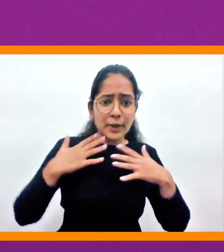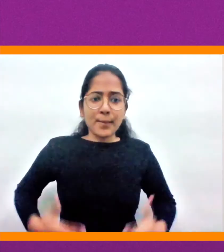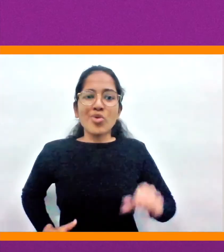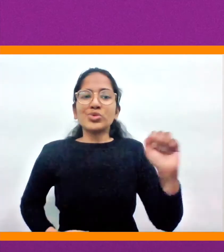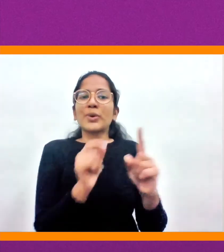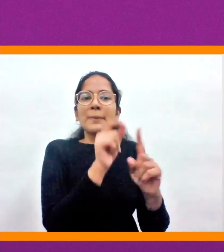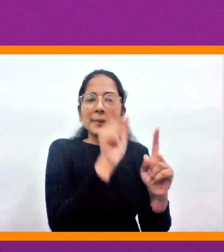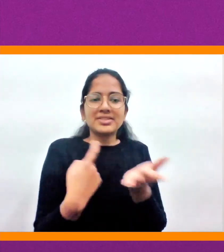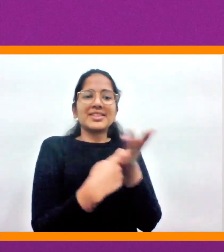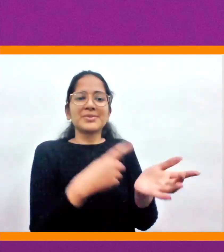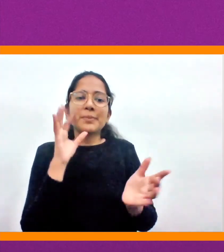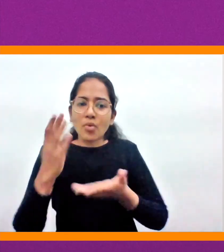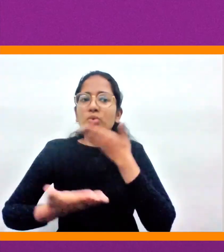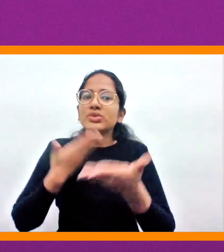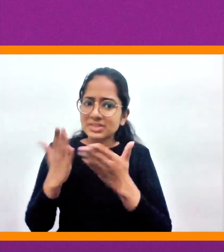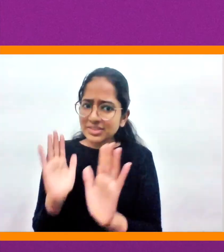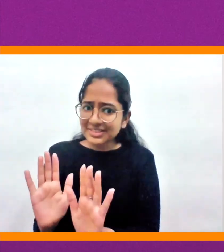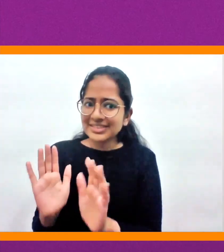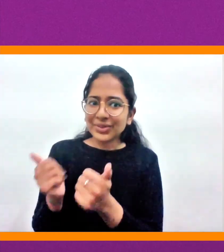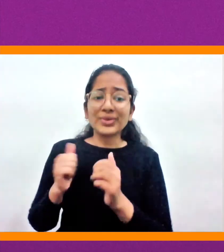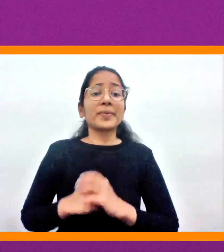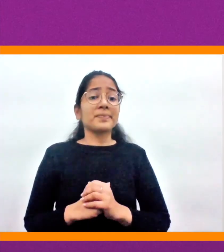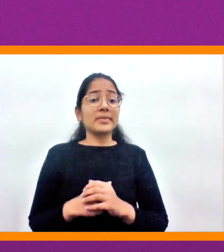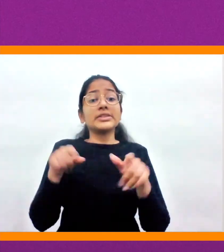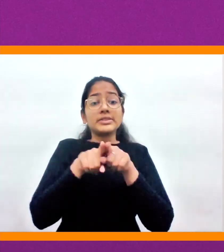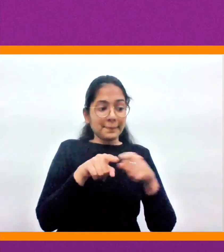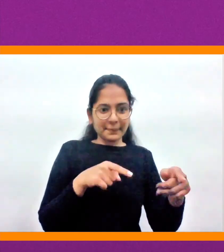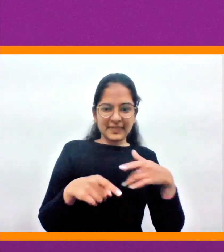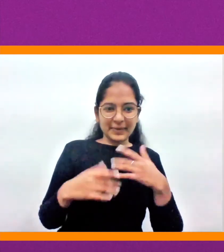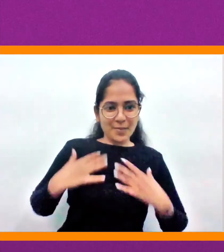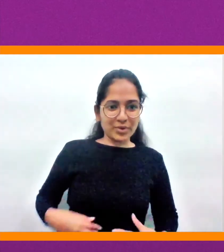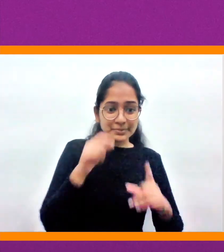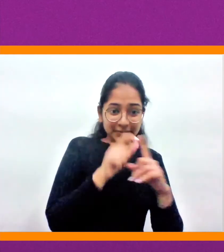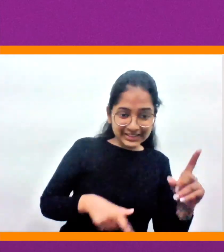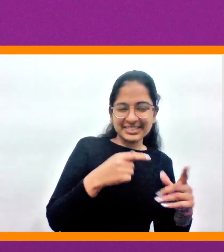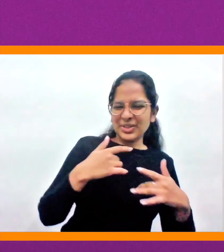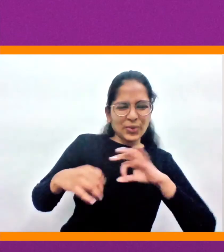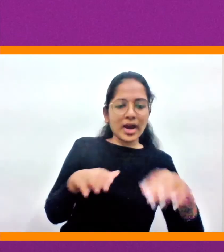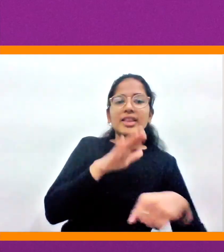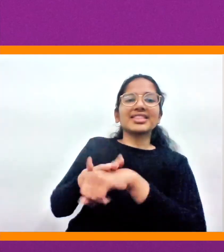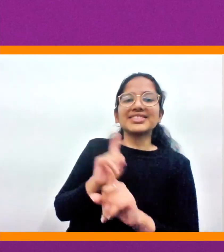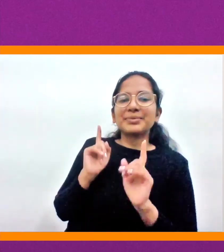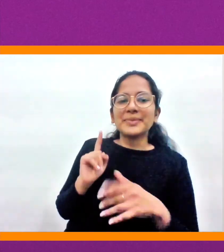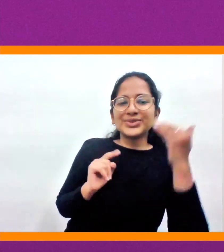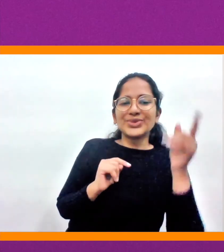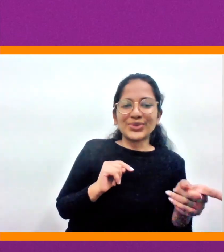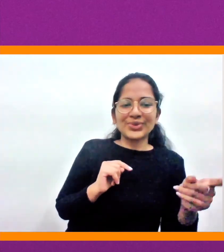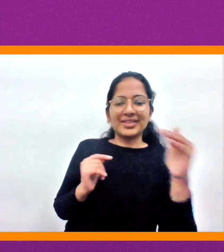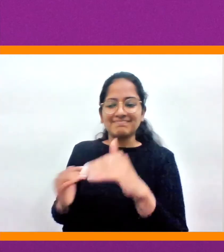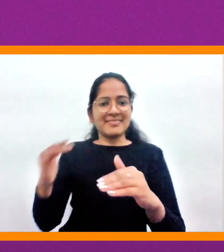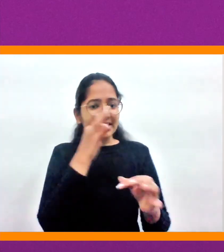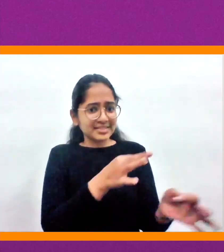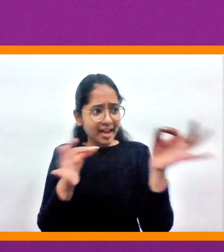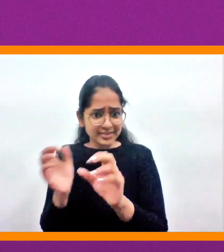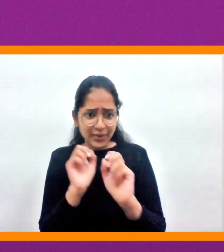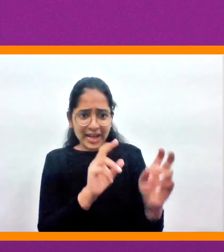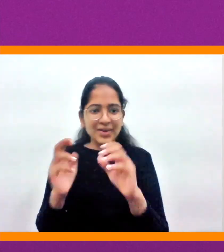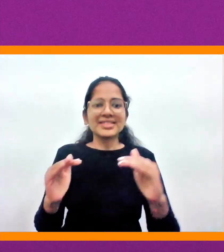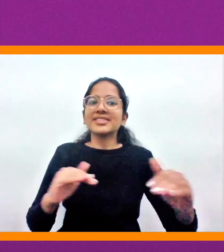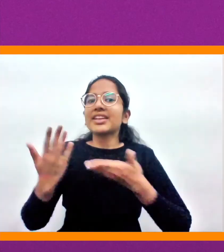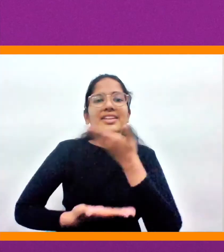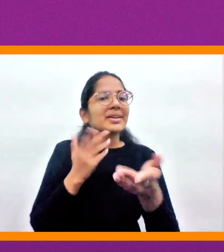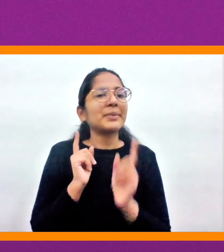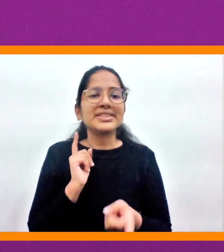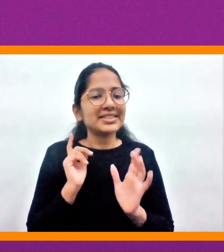about with children, not just in the context of strangers, but also in the context of family members and friends.